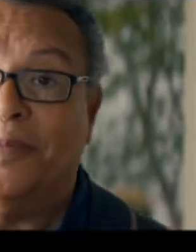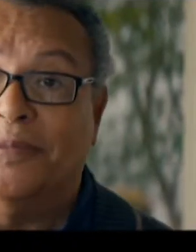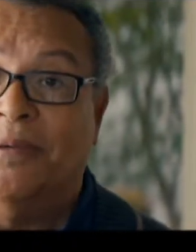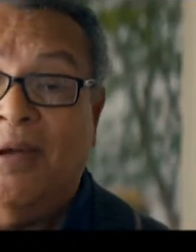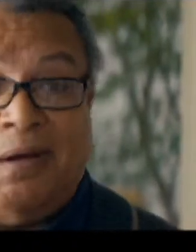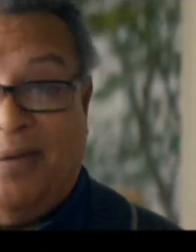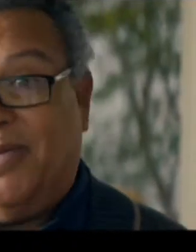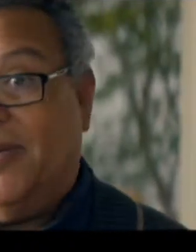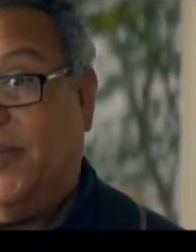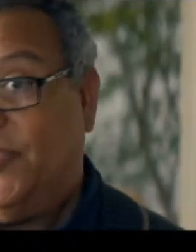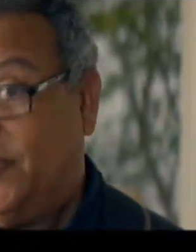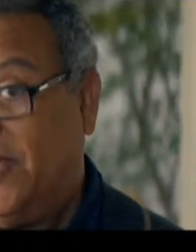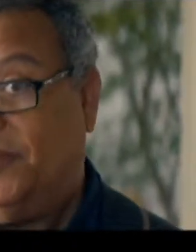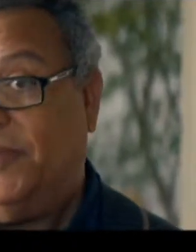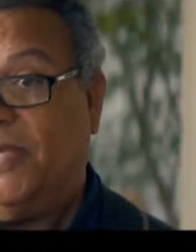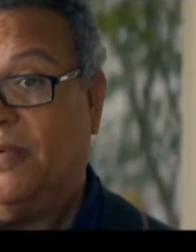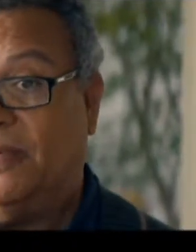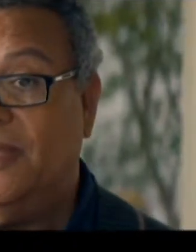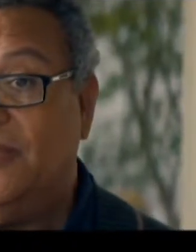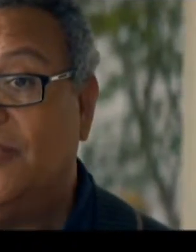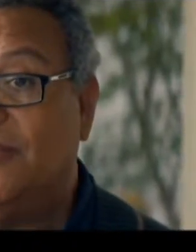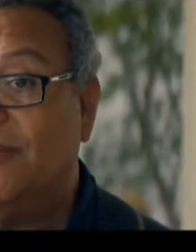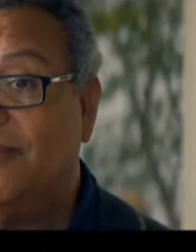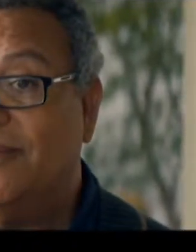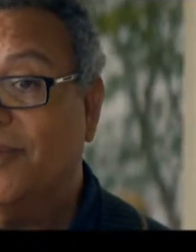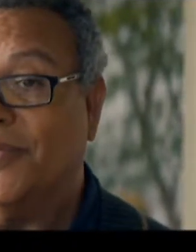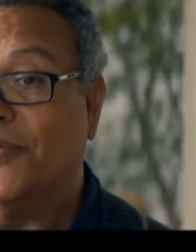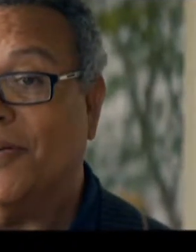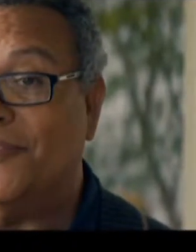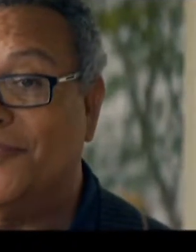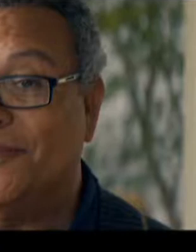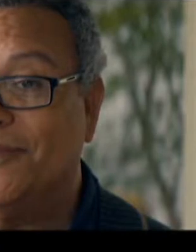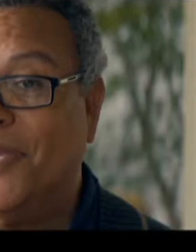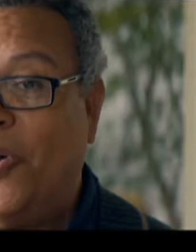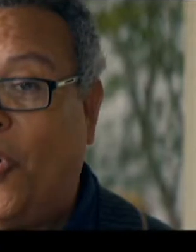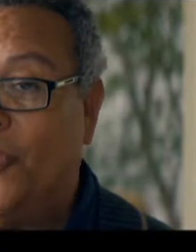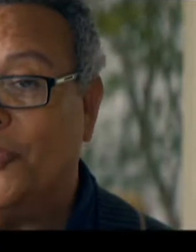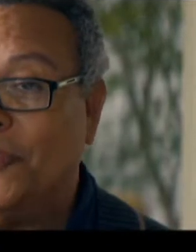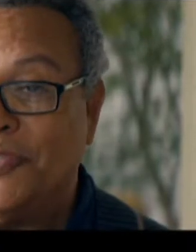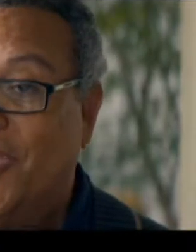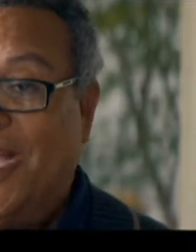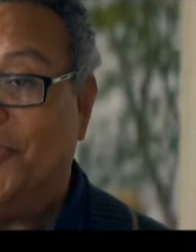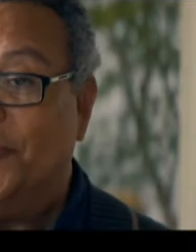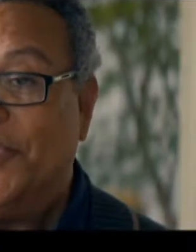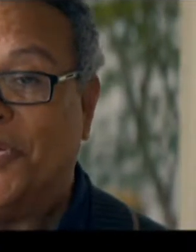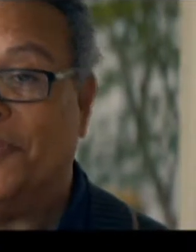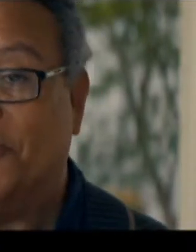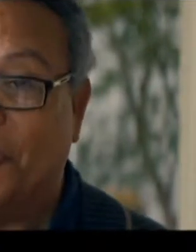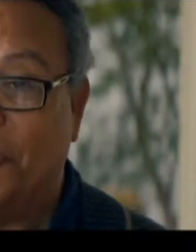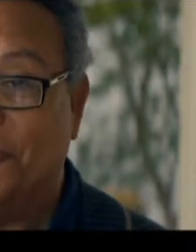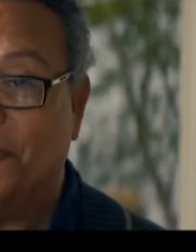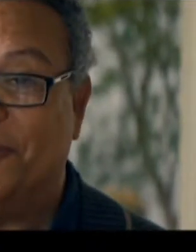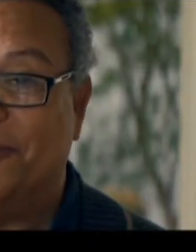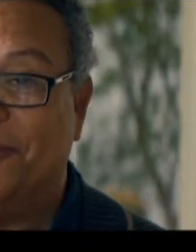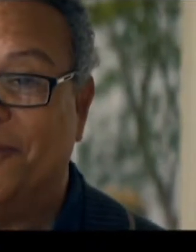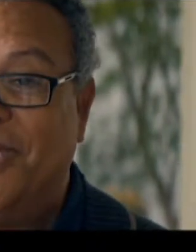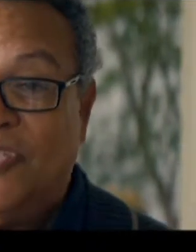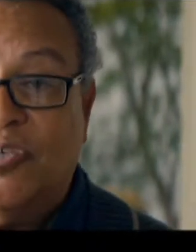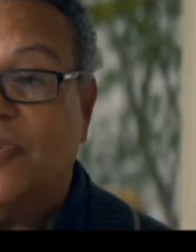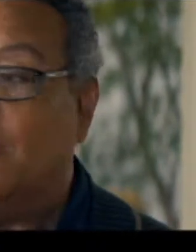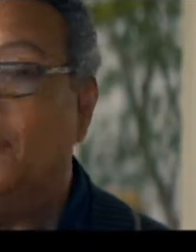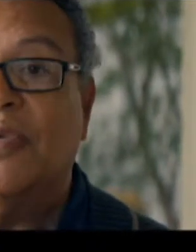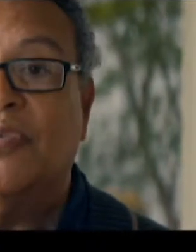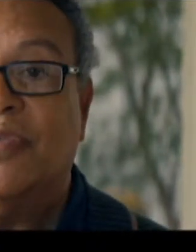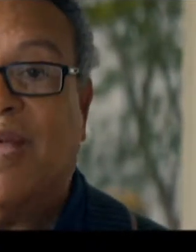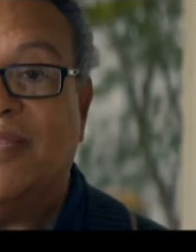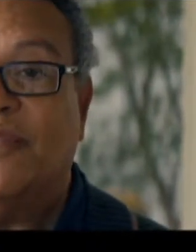for help. I mean, maybe she could help me make her lunch. But the crust, all the crust has to be cut off the corners. She